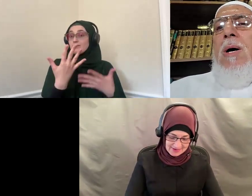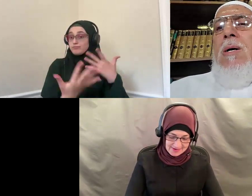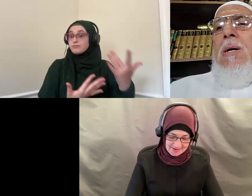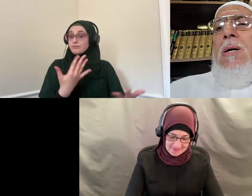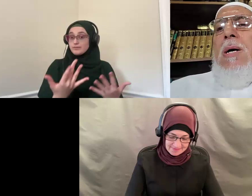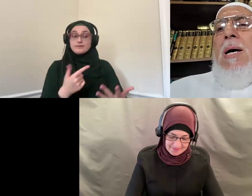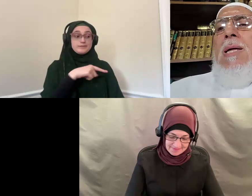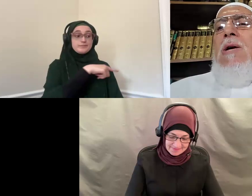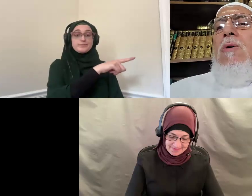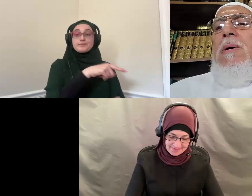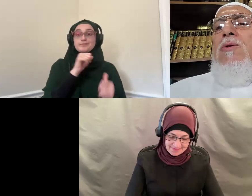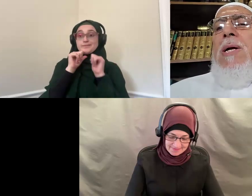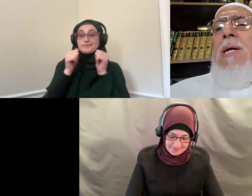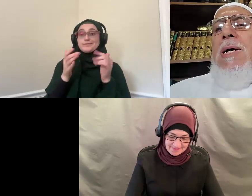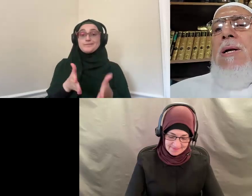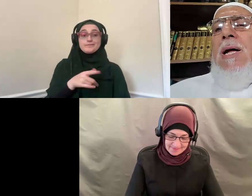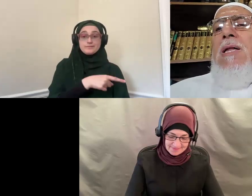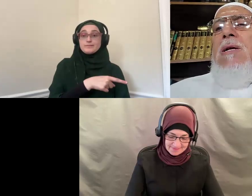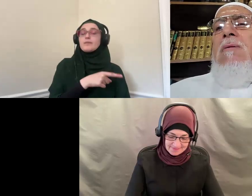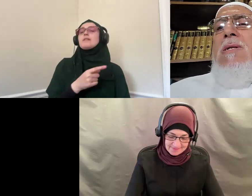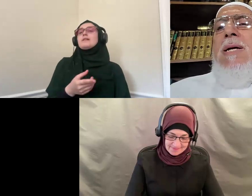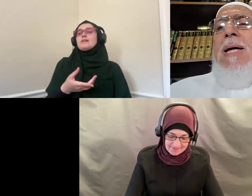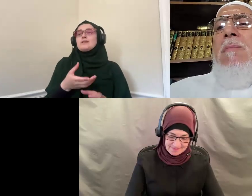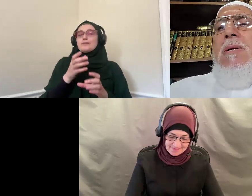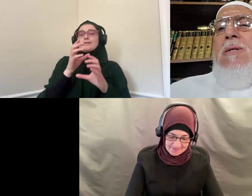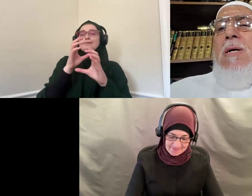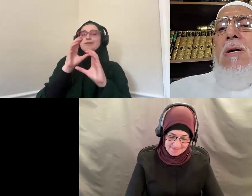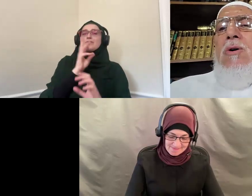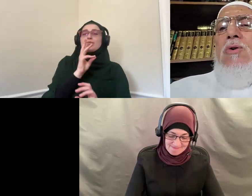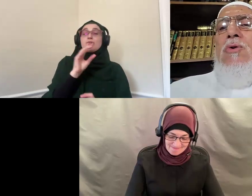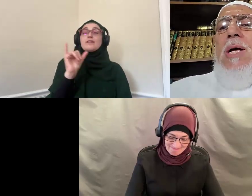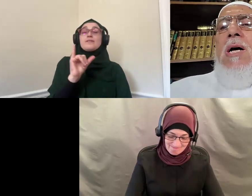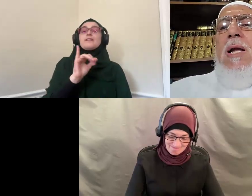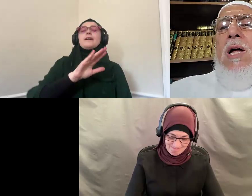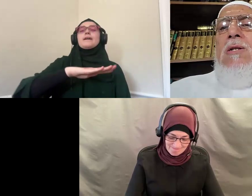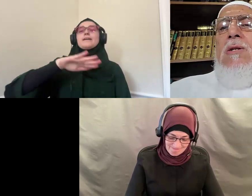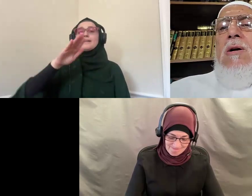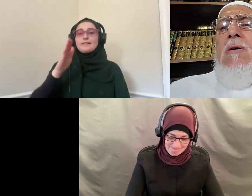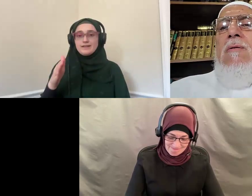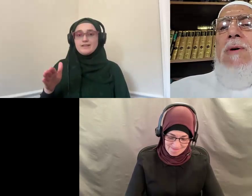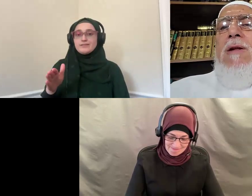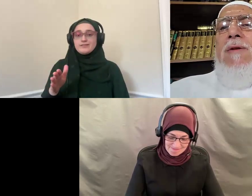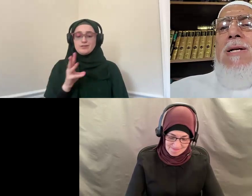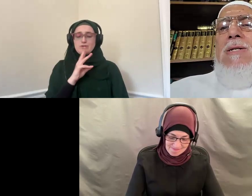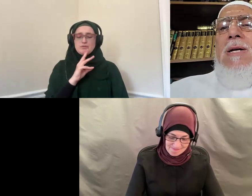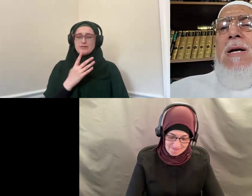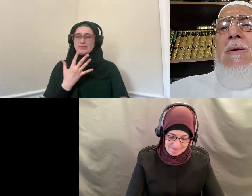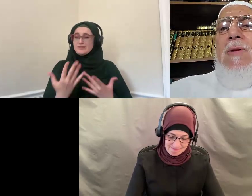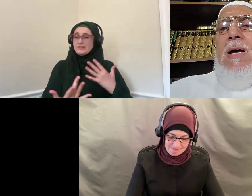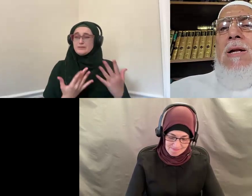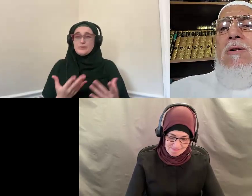boiling water, and they will be drinking it like thirsty camels who drink a lot very